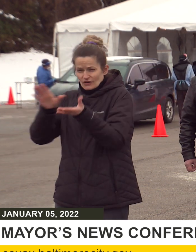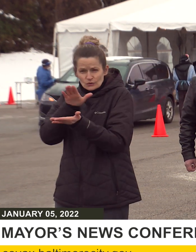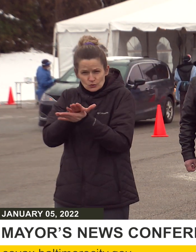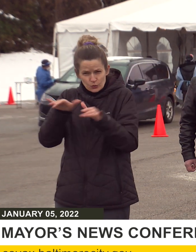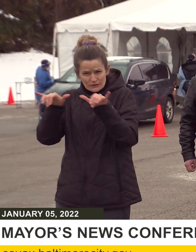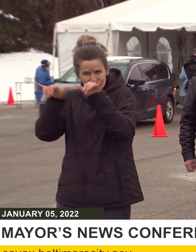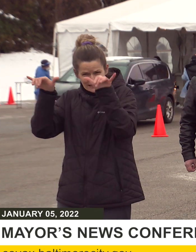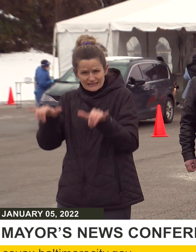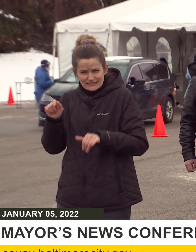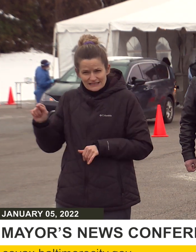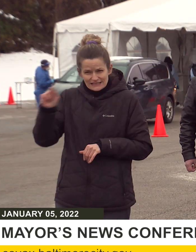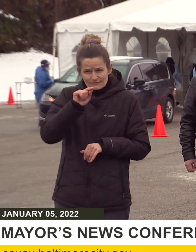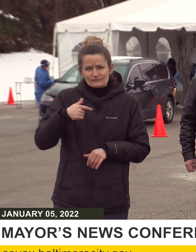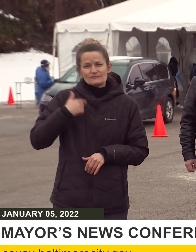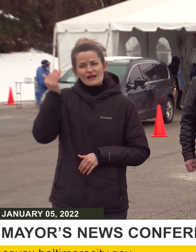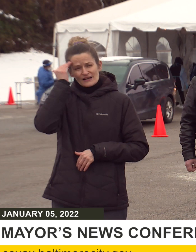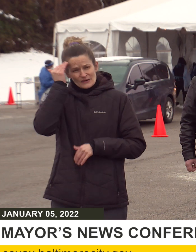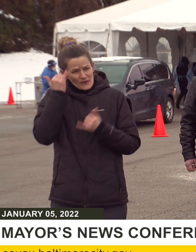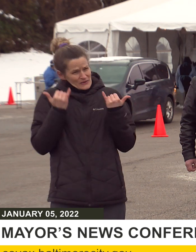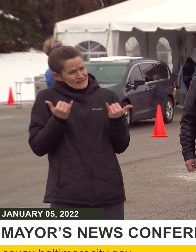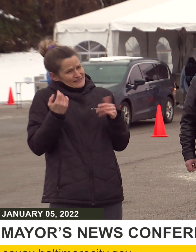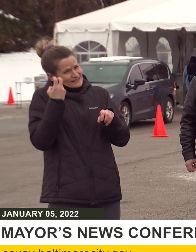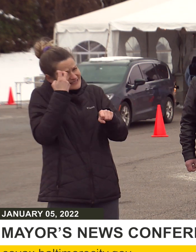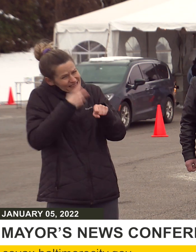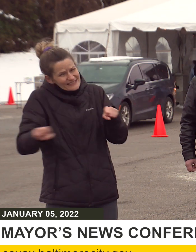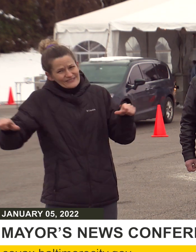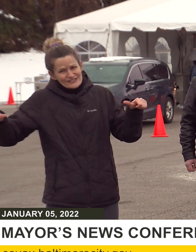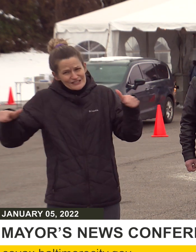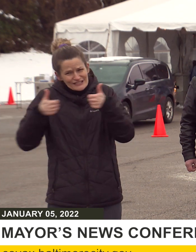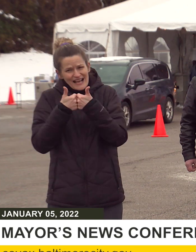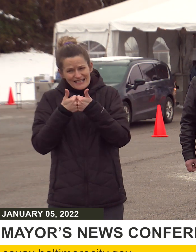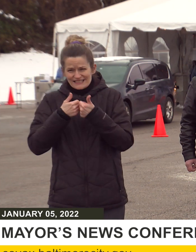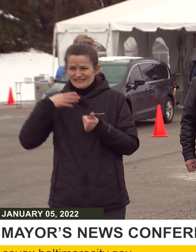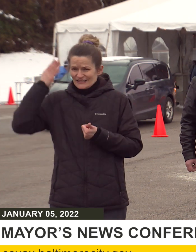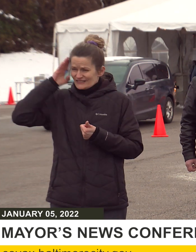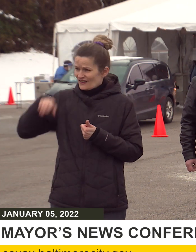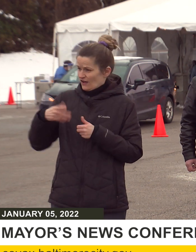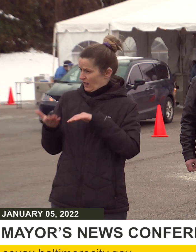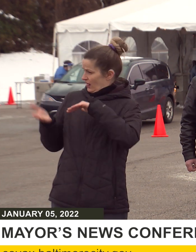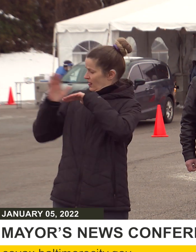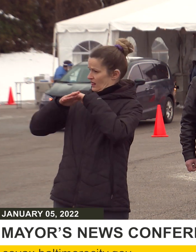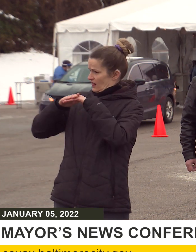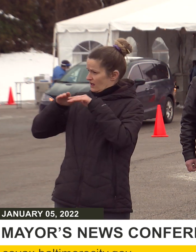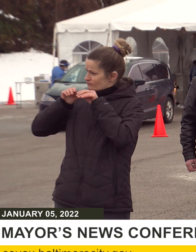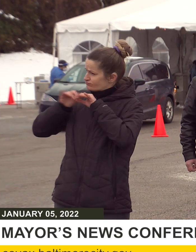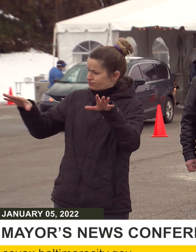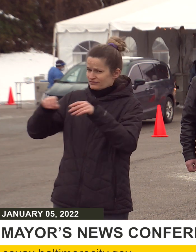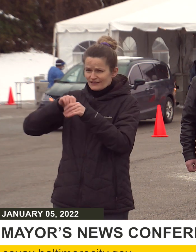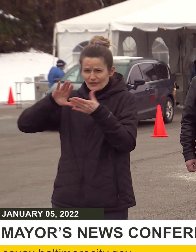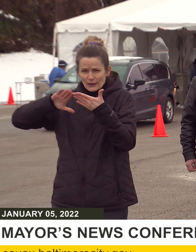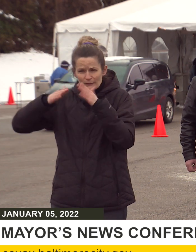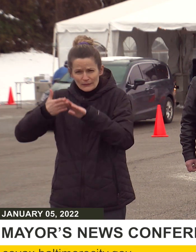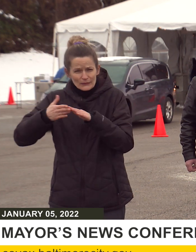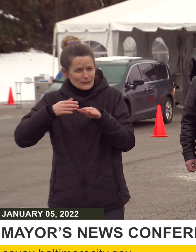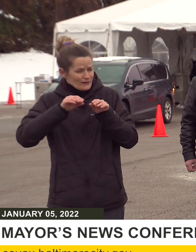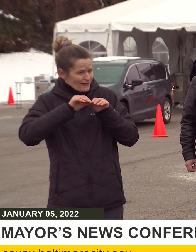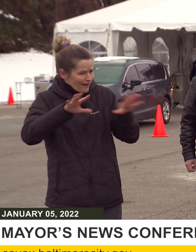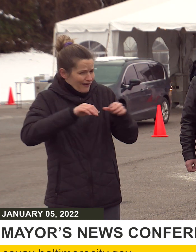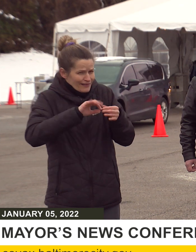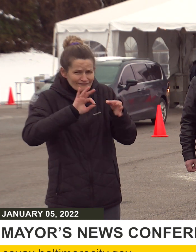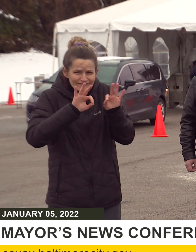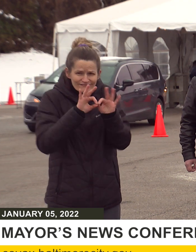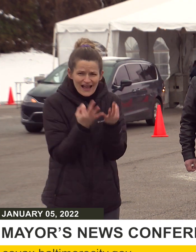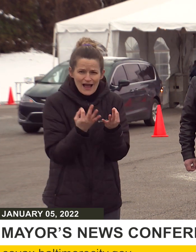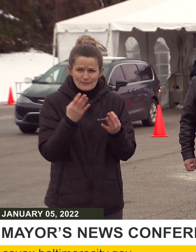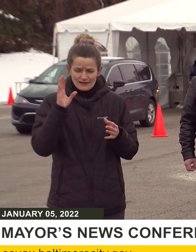difficult times, and with increased community transmission, some of our family, friends, and neighbors may contract COVID-19. We know what we need to